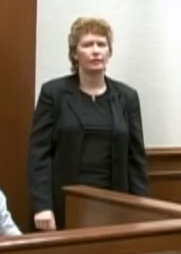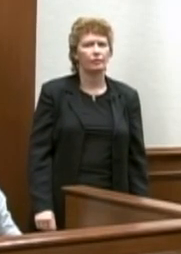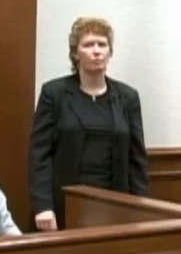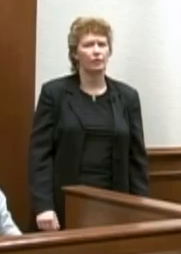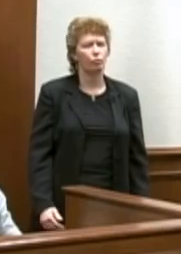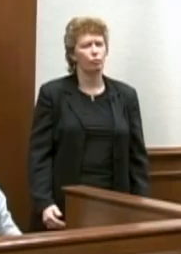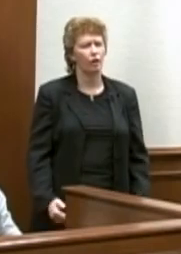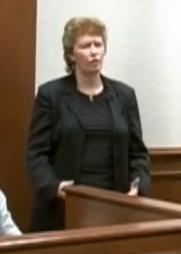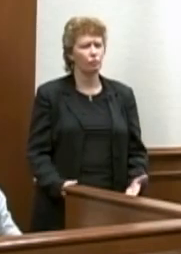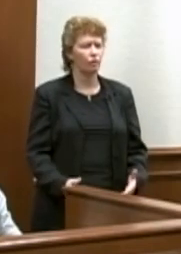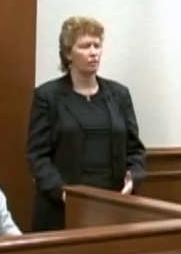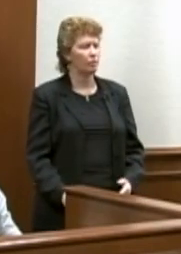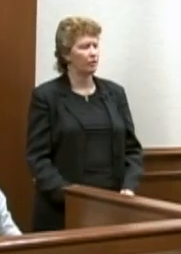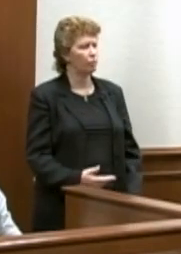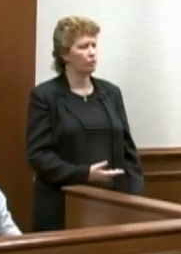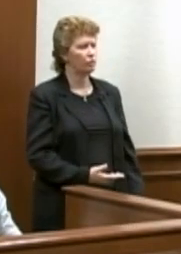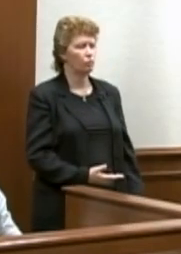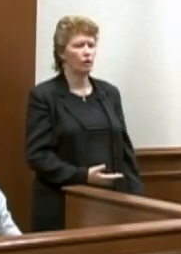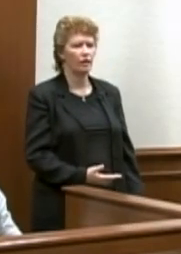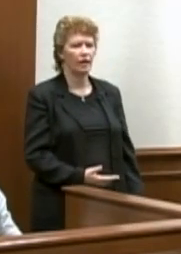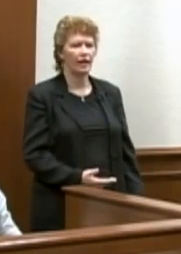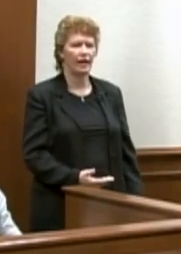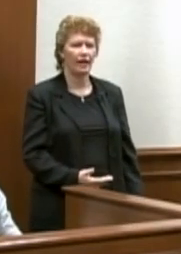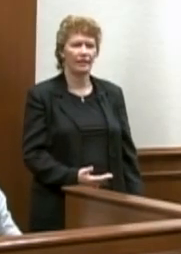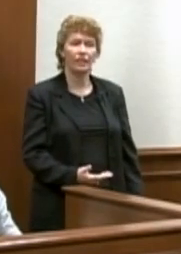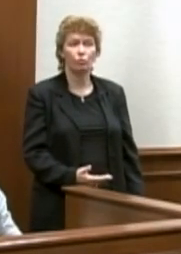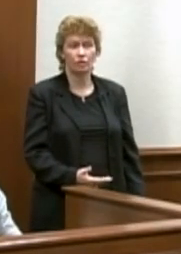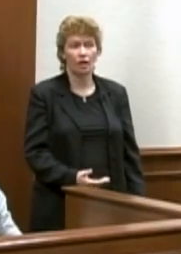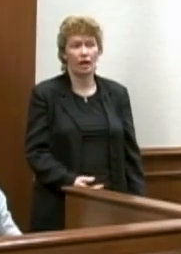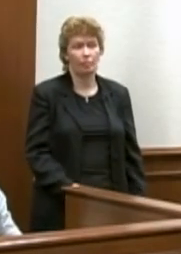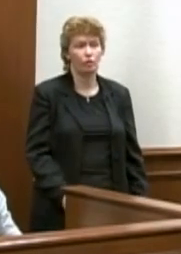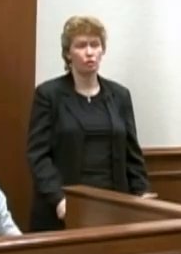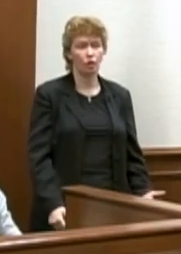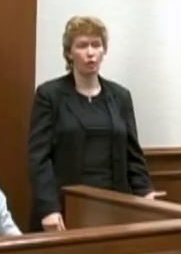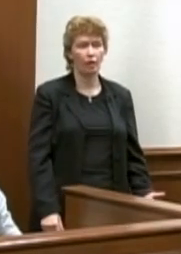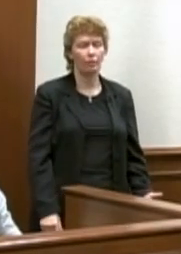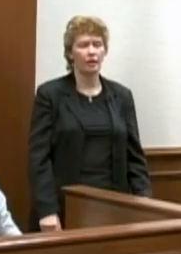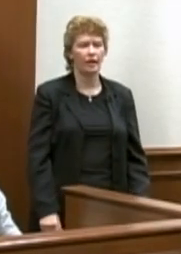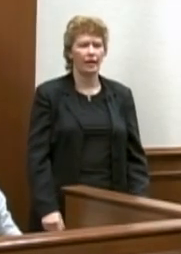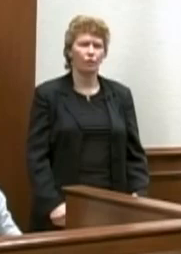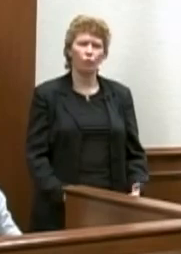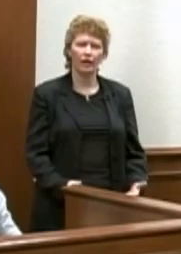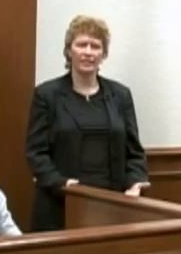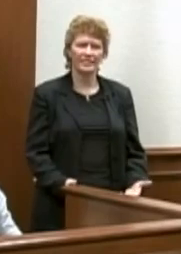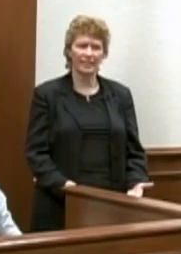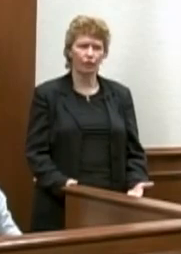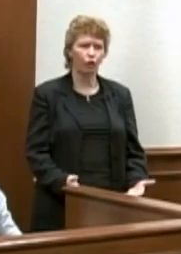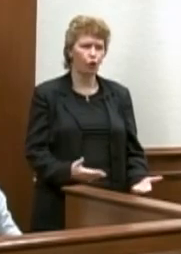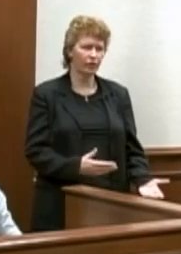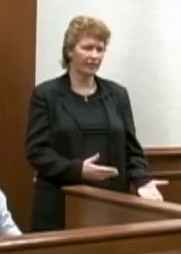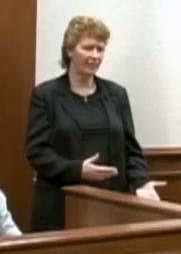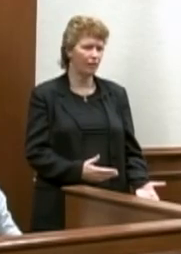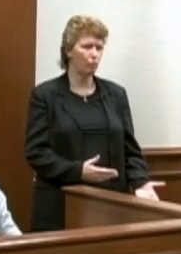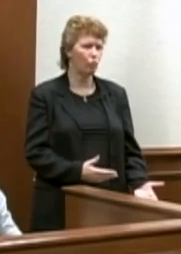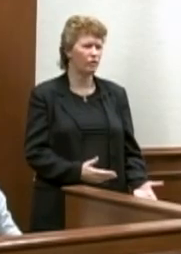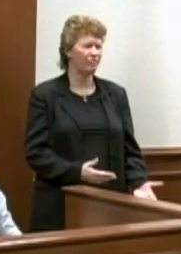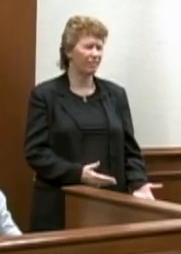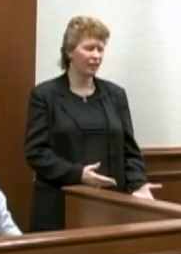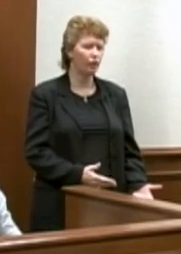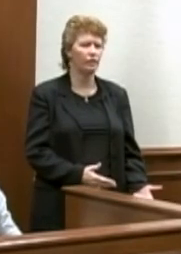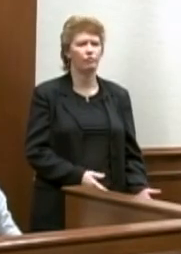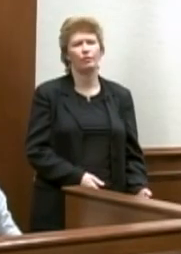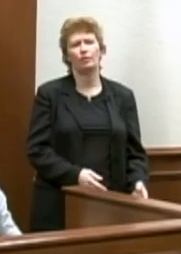And we also talked about there was this one guy, I think he was a cop, he'd show up, and the way that Sarah looked at him